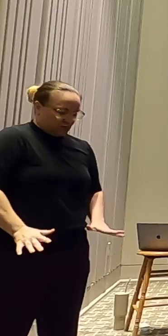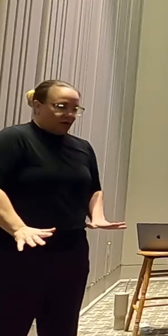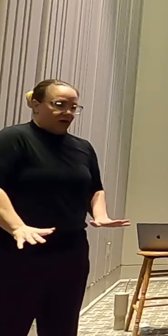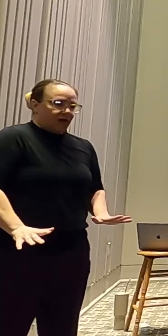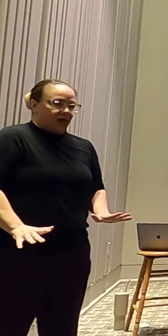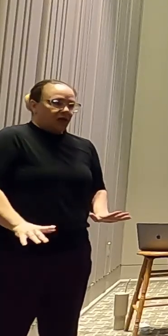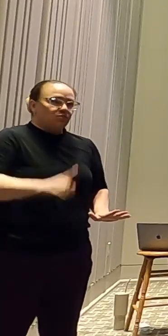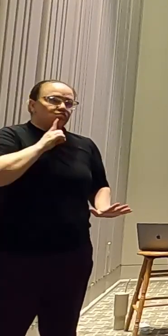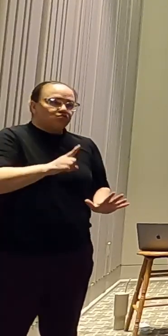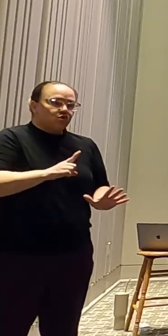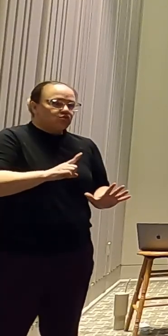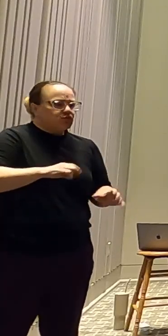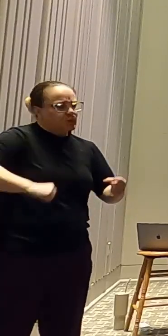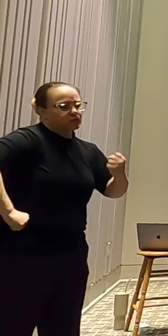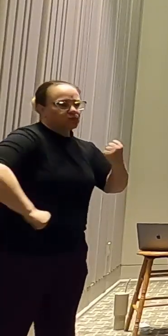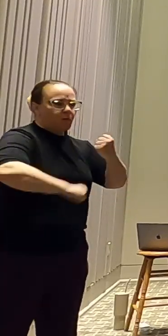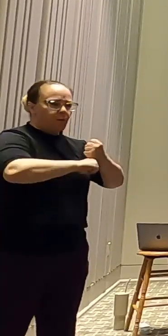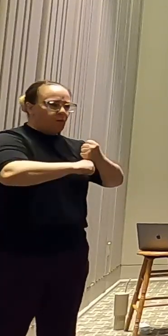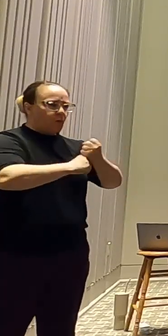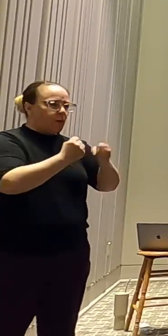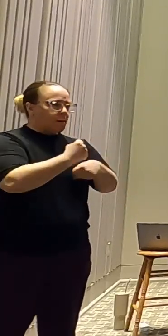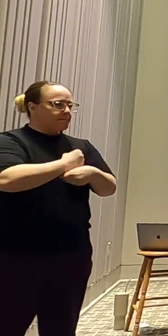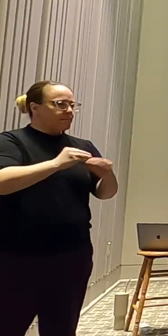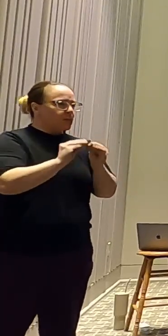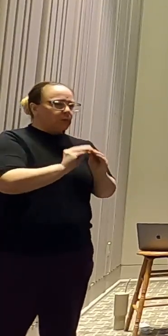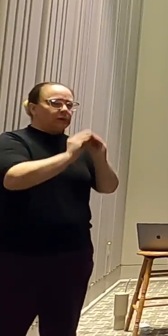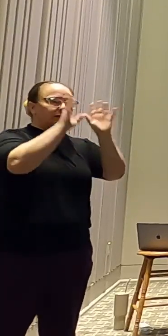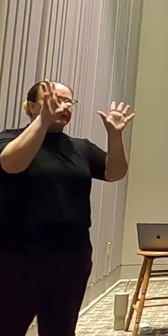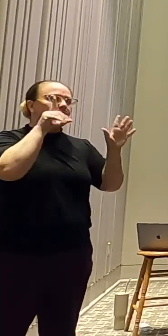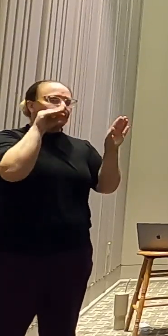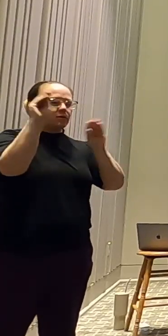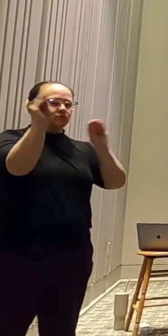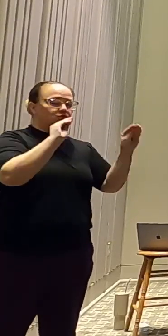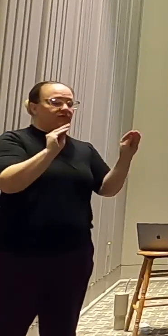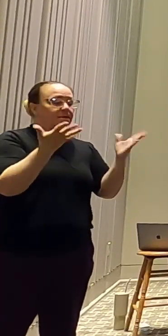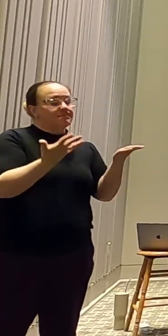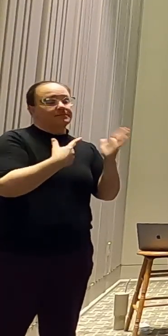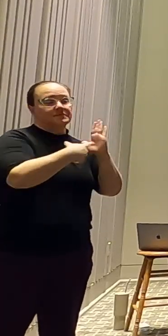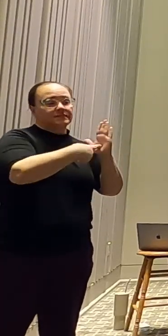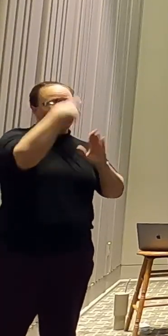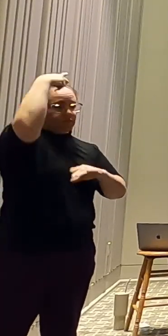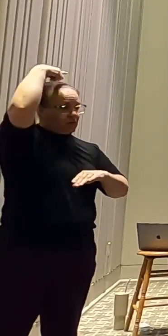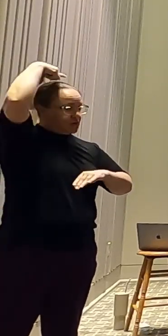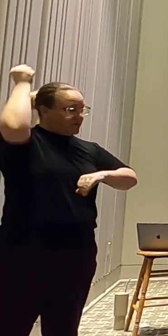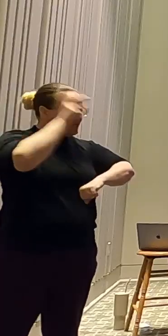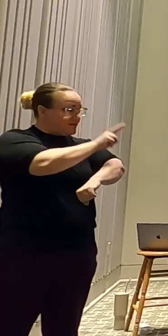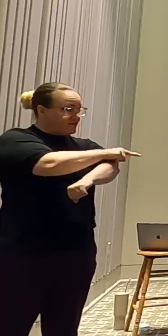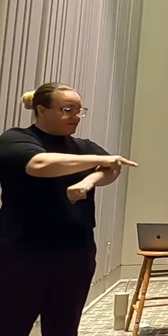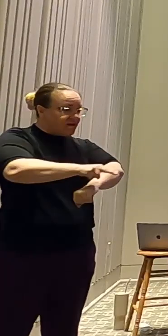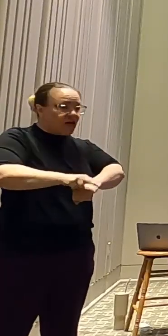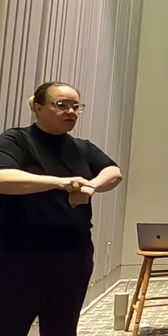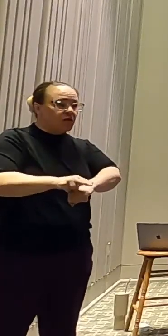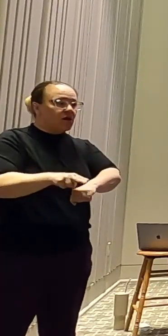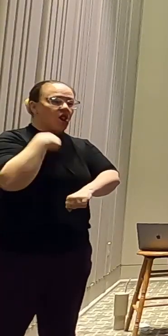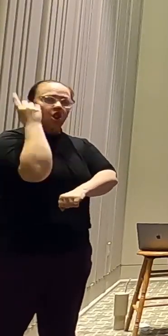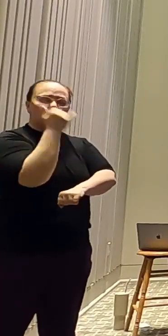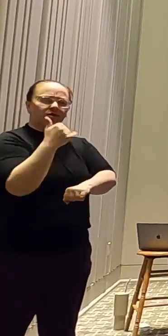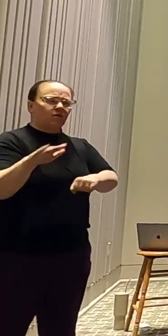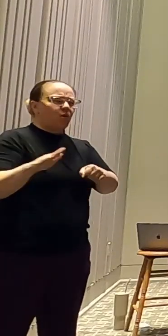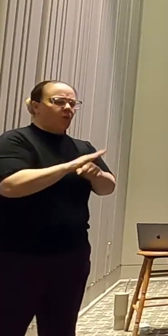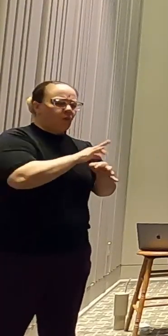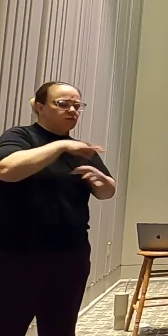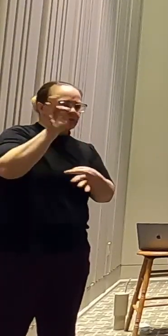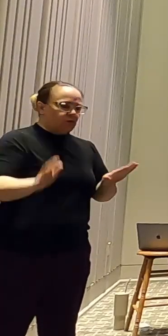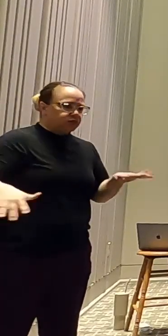enhance the bird's movements and symbolism. So likely it might have feathers, so that when they're dancing, it's really creating this whole